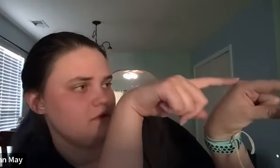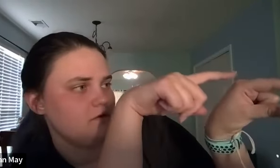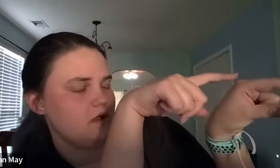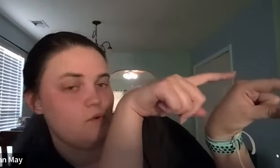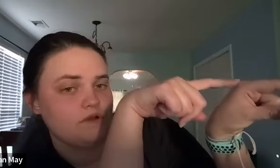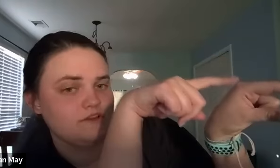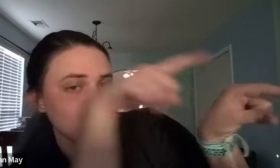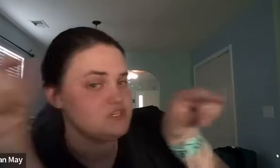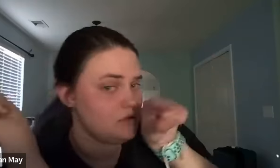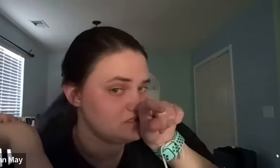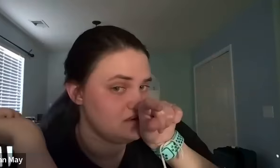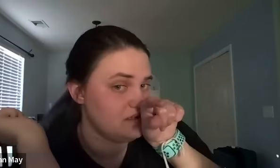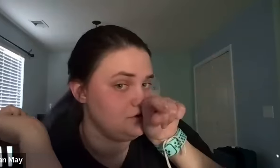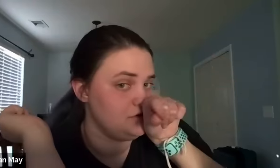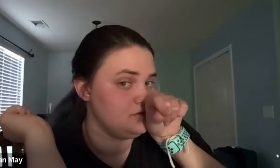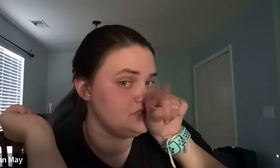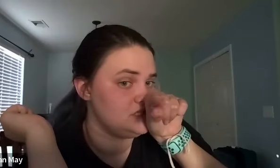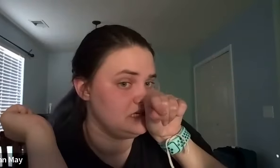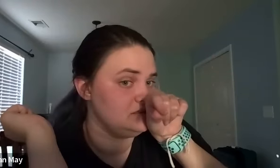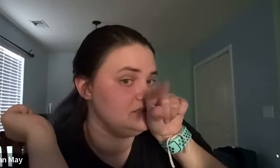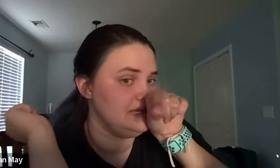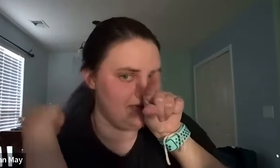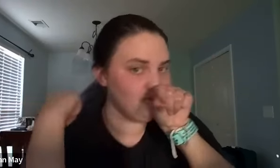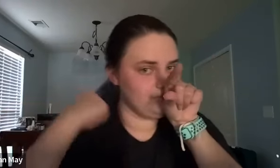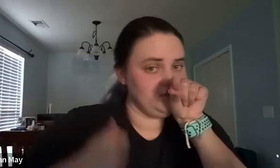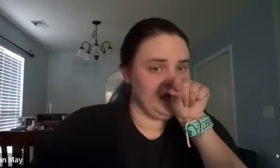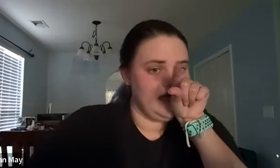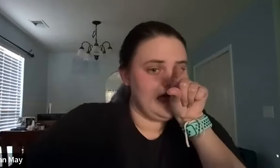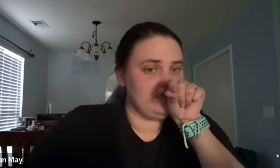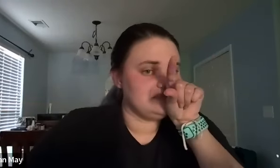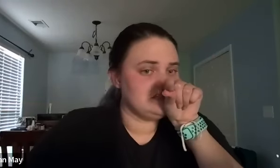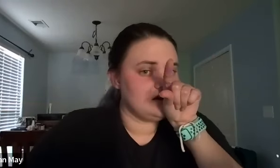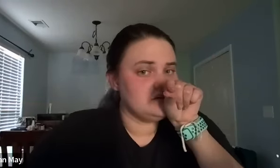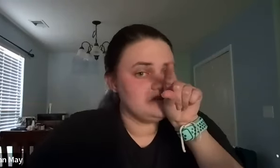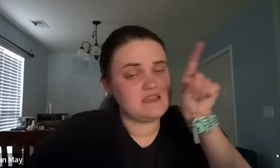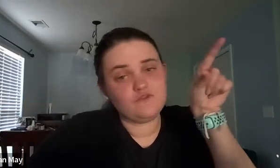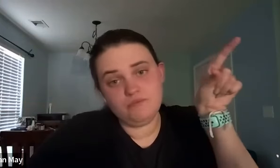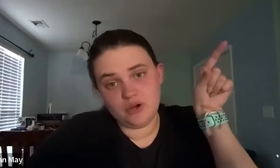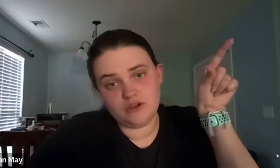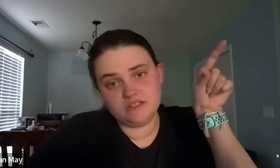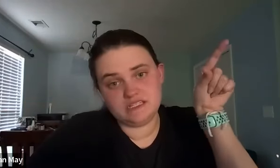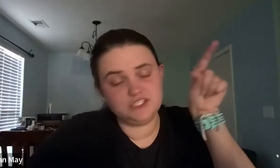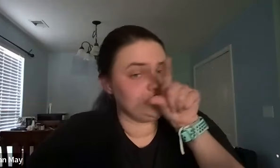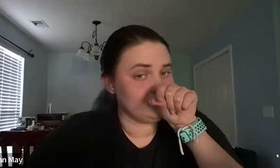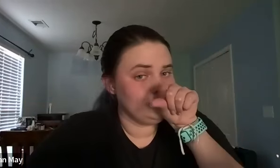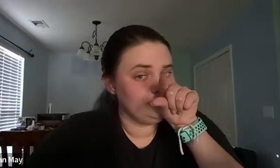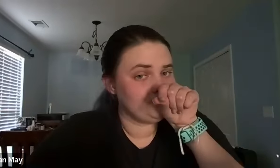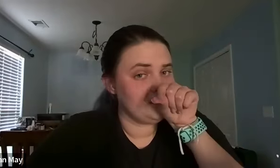your pointer finger's knuckle is kind of like on your nose, chicken. Yeah. And this is also the sign for birds in general.